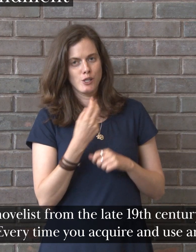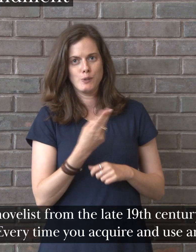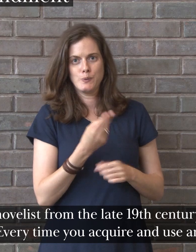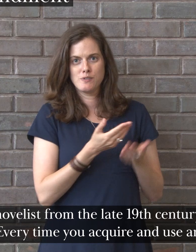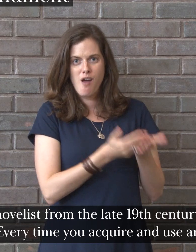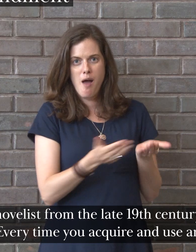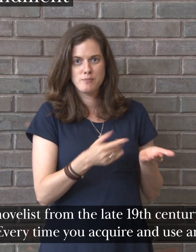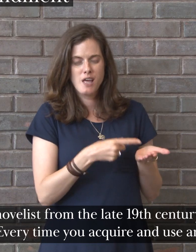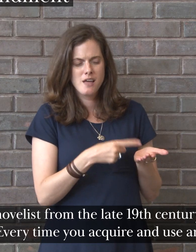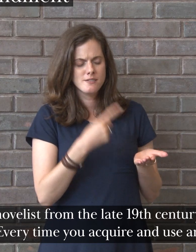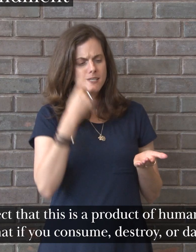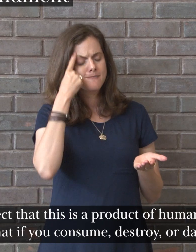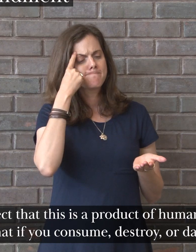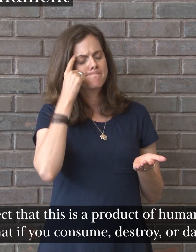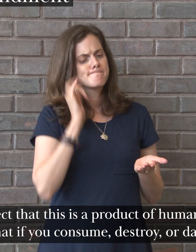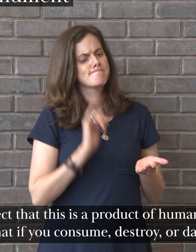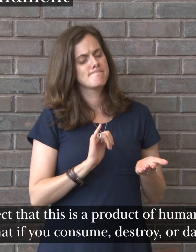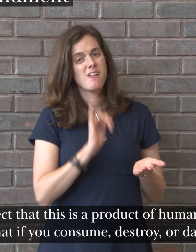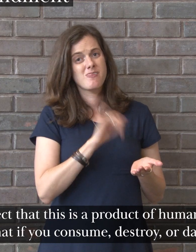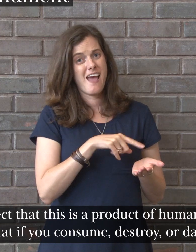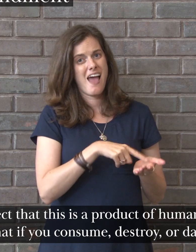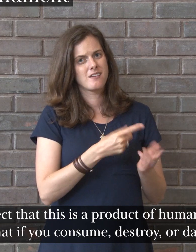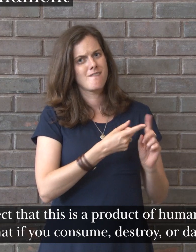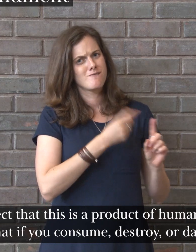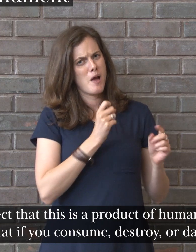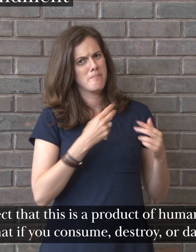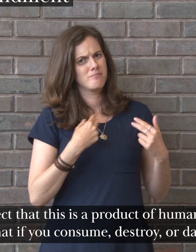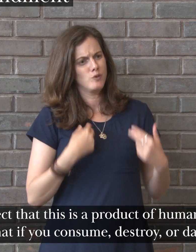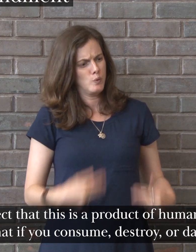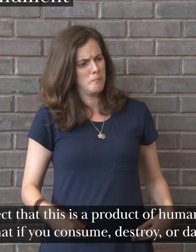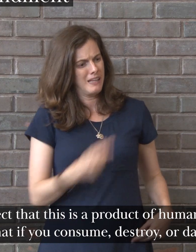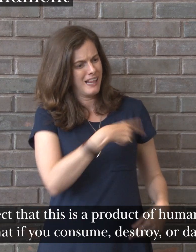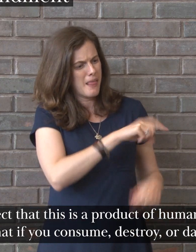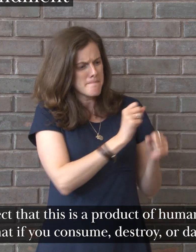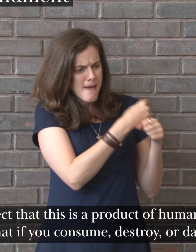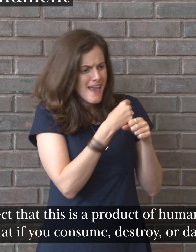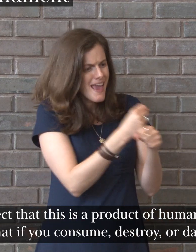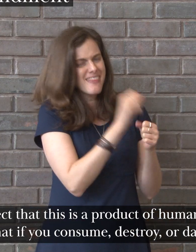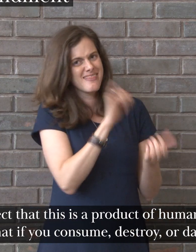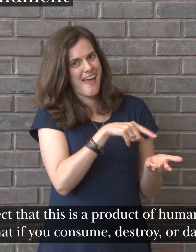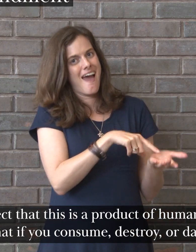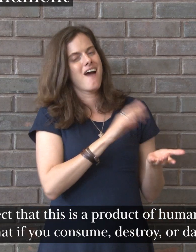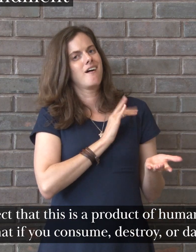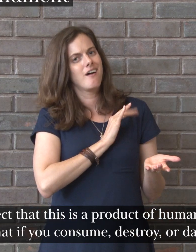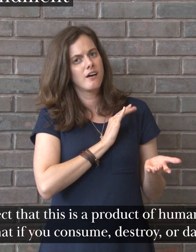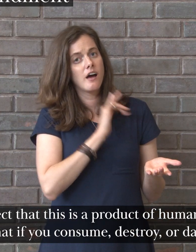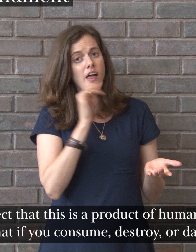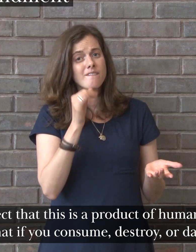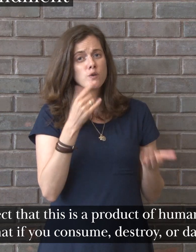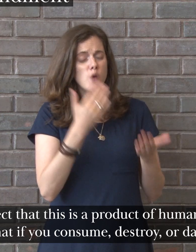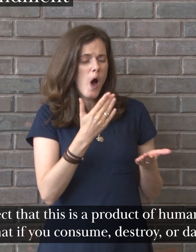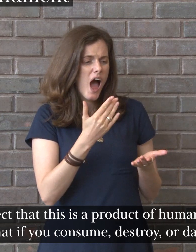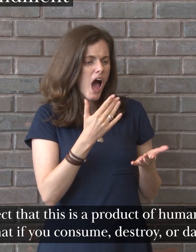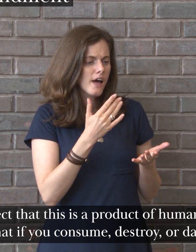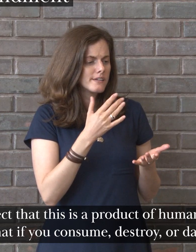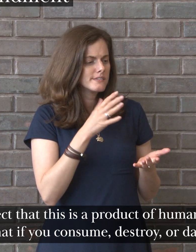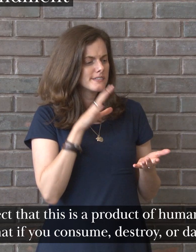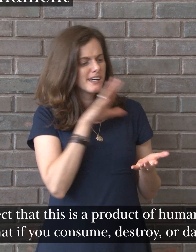object, reflect that this is a product of human work and that if you consume, destroy, or